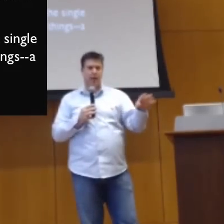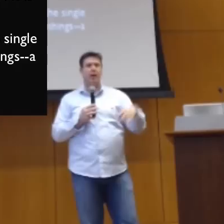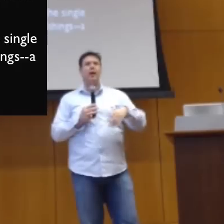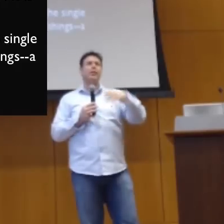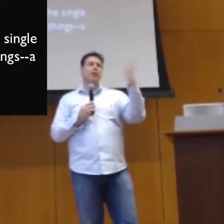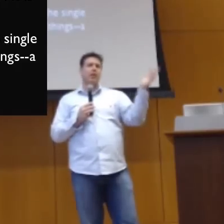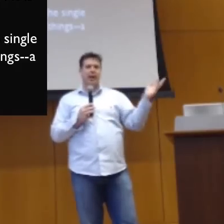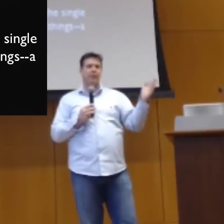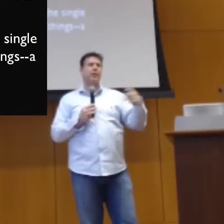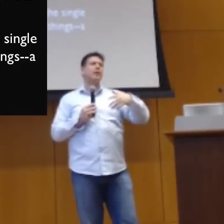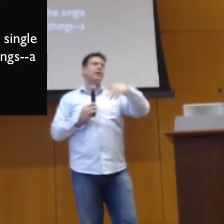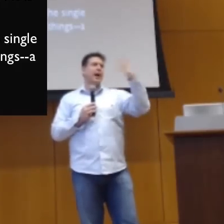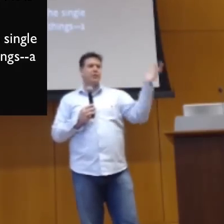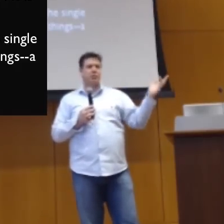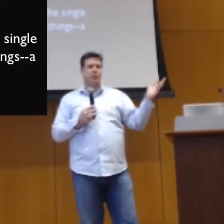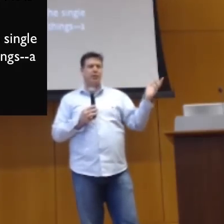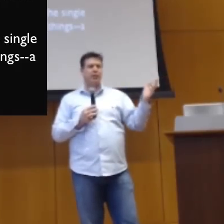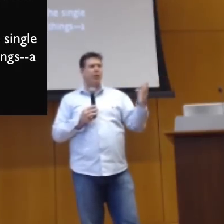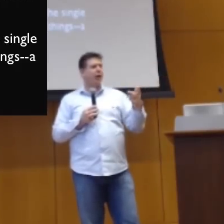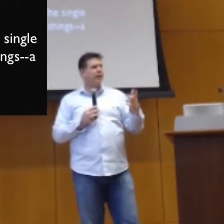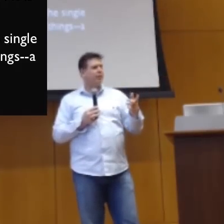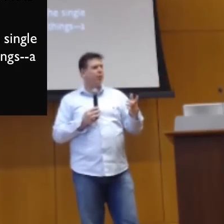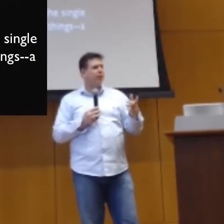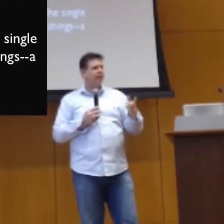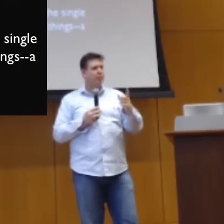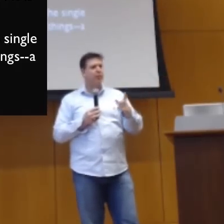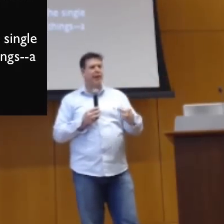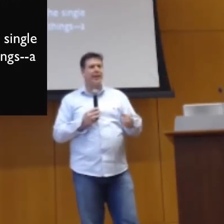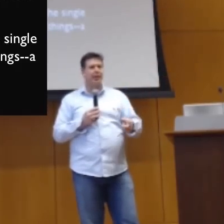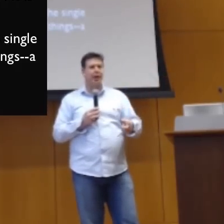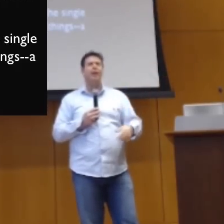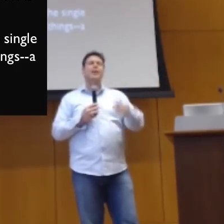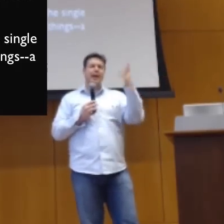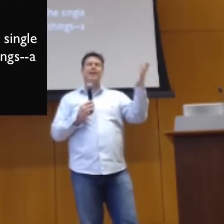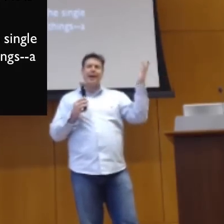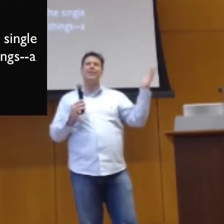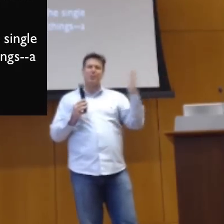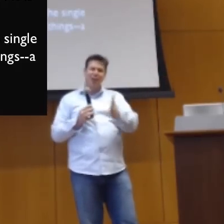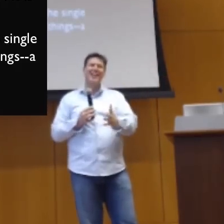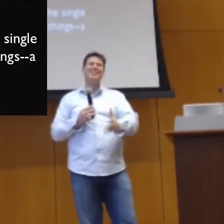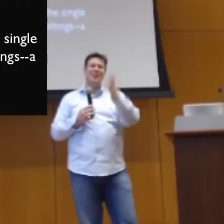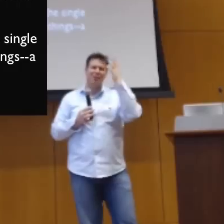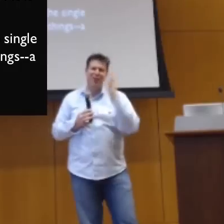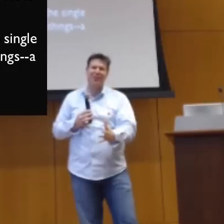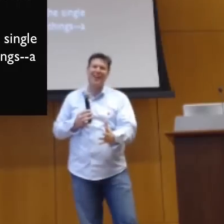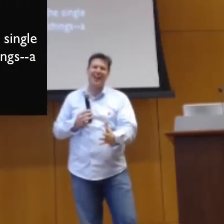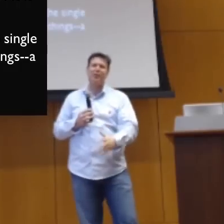hear. And then I'll laugh and then half semester later they go, Hey, you know what? Deaf people can't hear. That's right. Figure that out